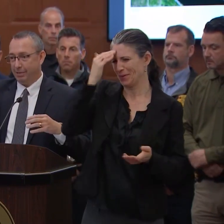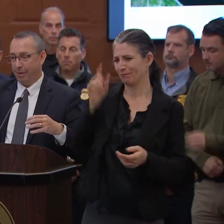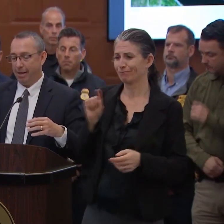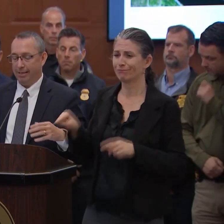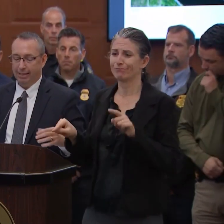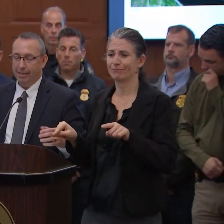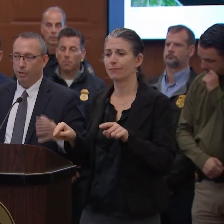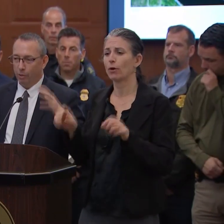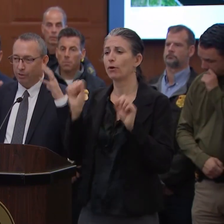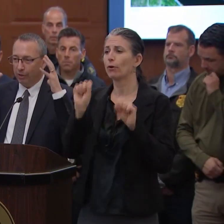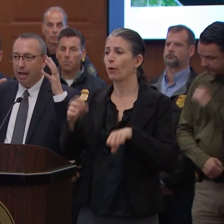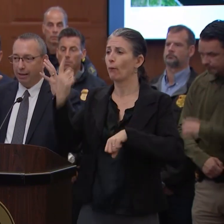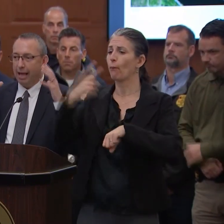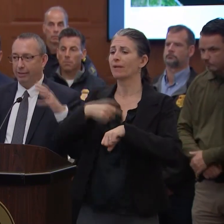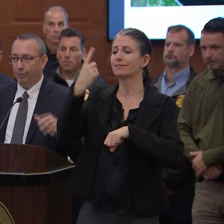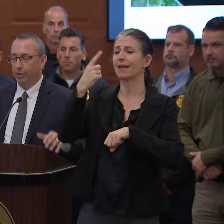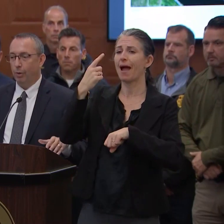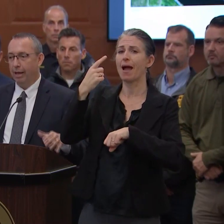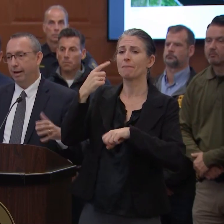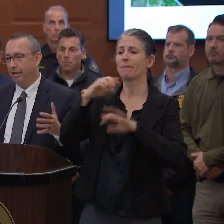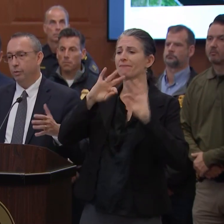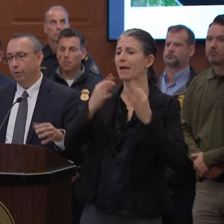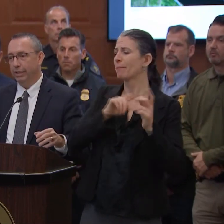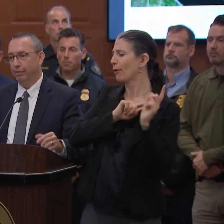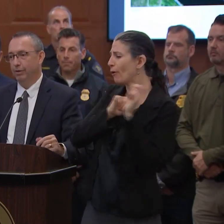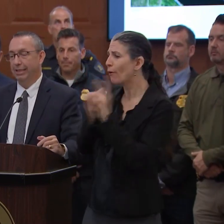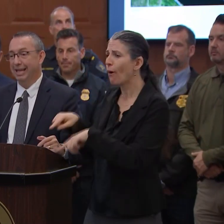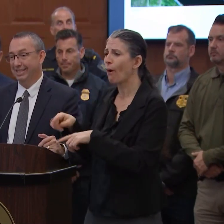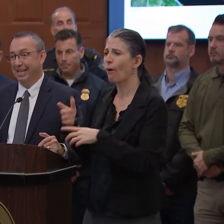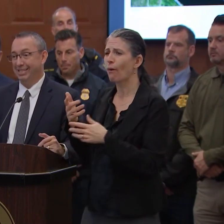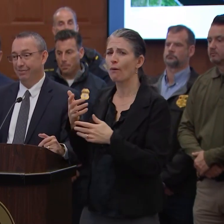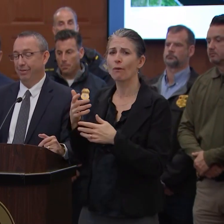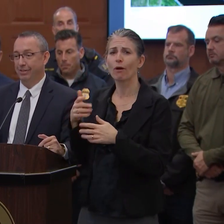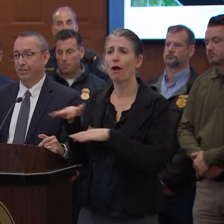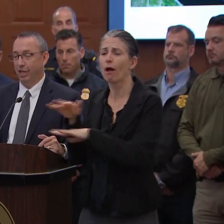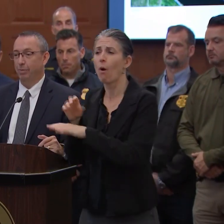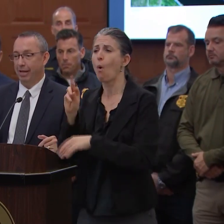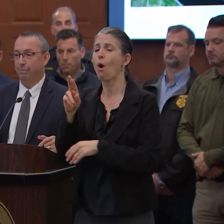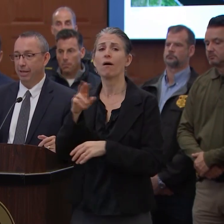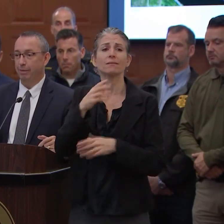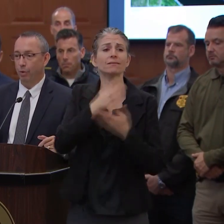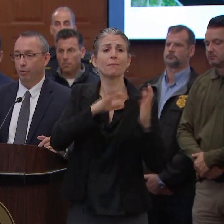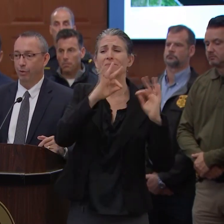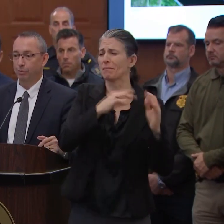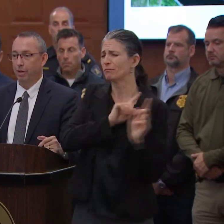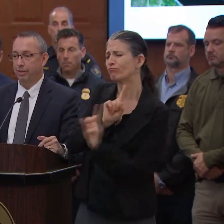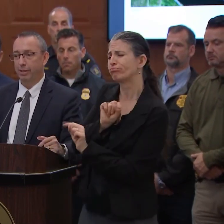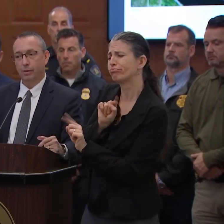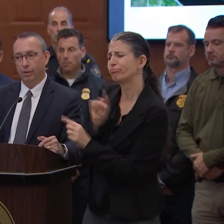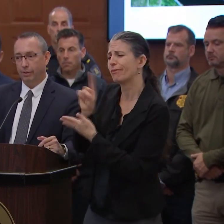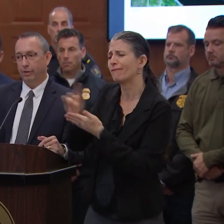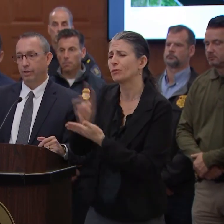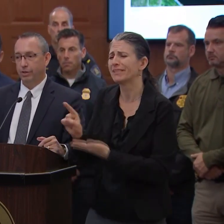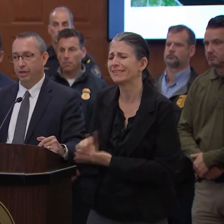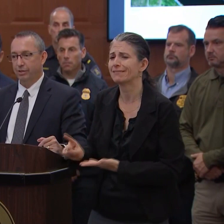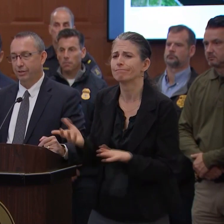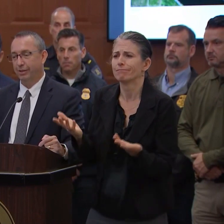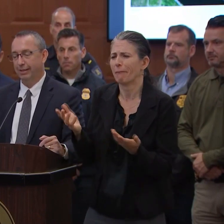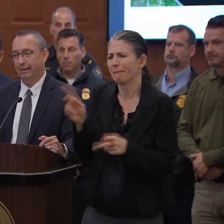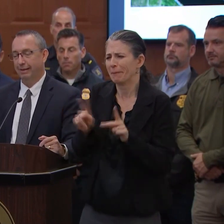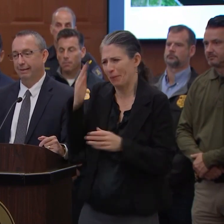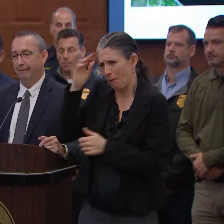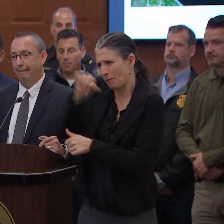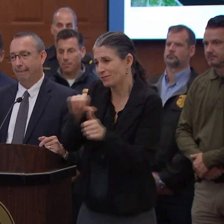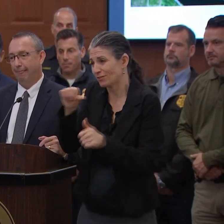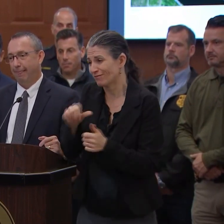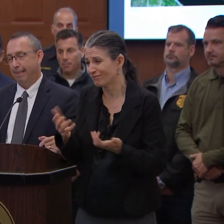visits that spot. So there was a lot of that was going on, and I do believe there's a connection, as if this gentleman had been in both of those spots. Want to give it another shot, sir? Yeah,